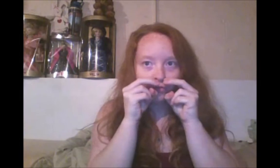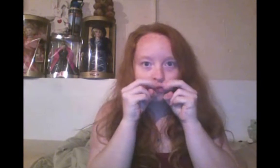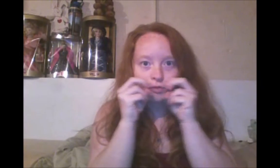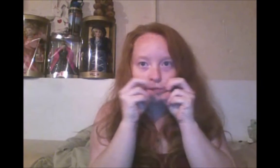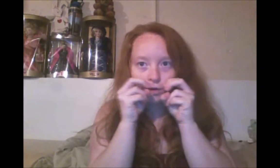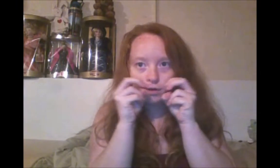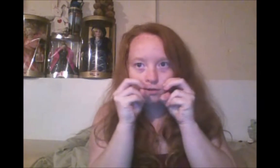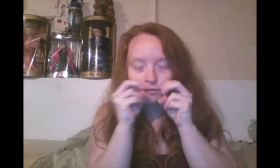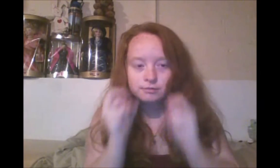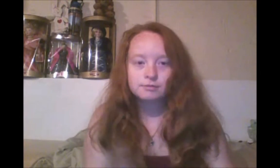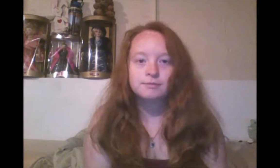Squirrel.